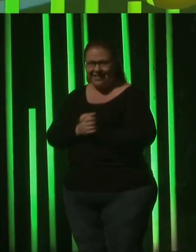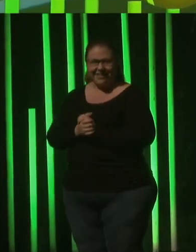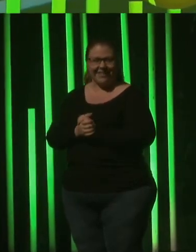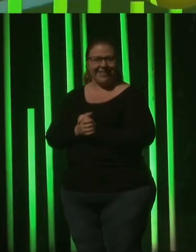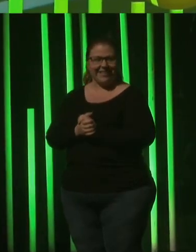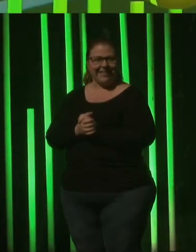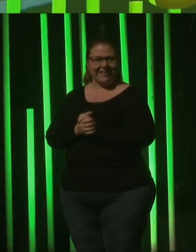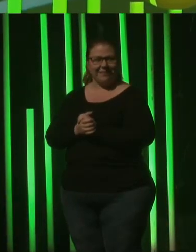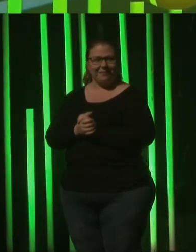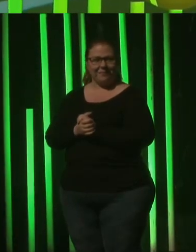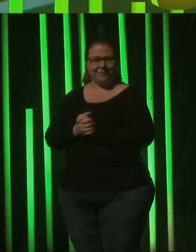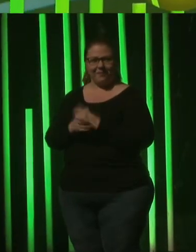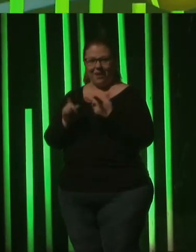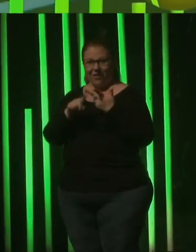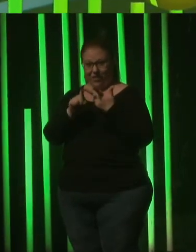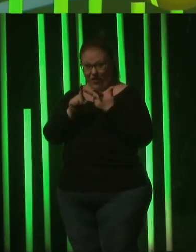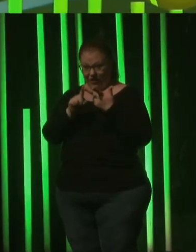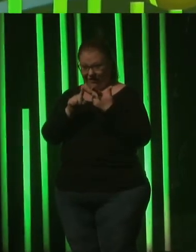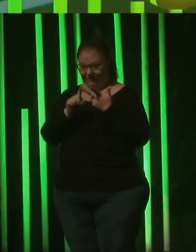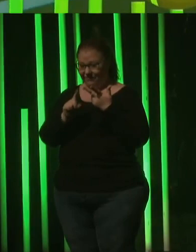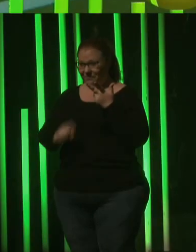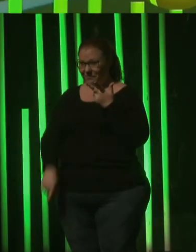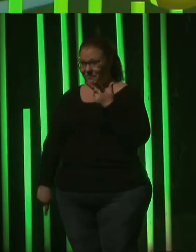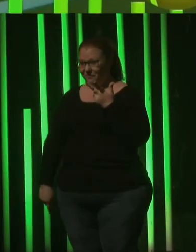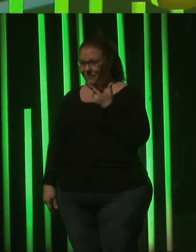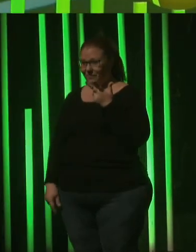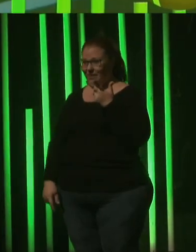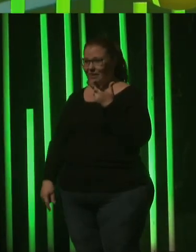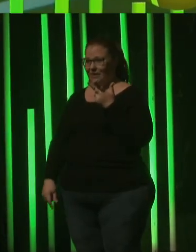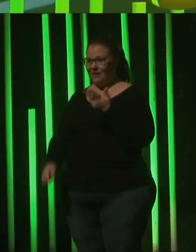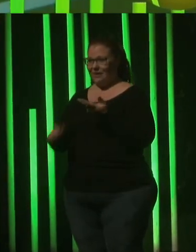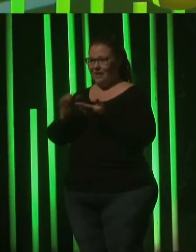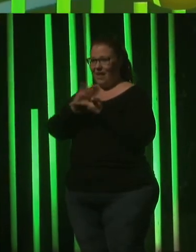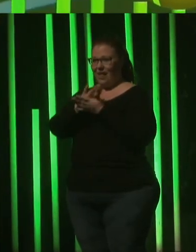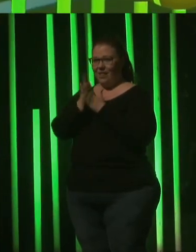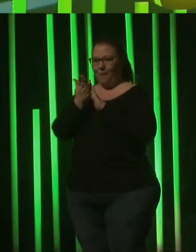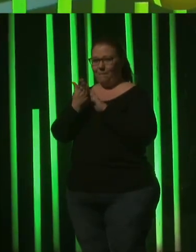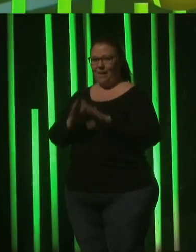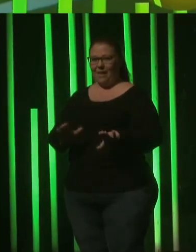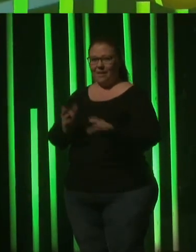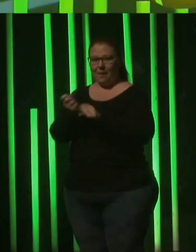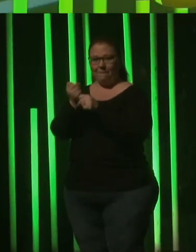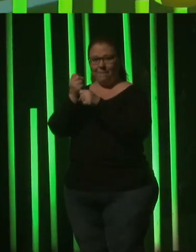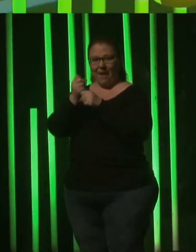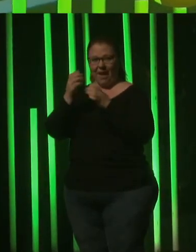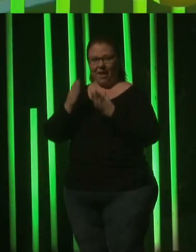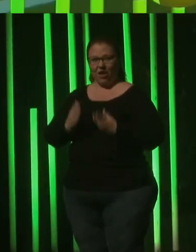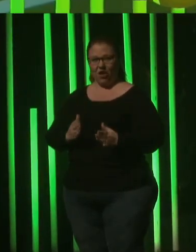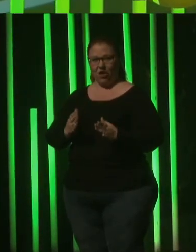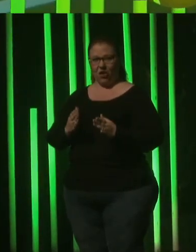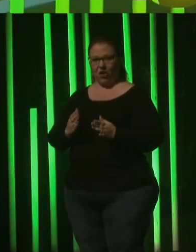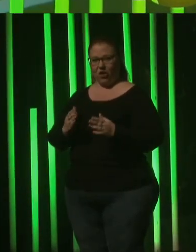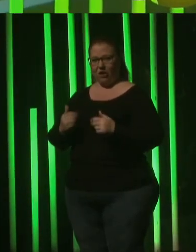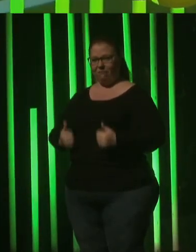But listen to this. And so the third one is, the peacemaker that walks in